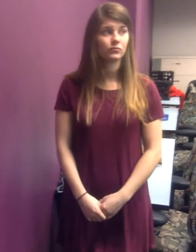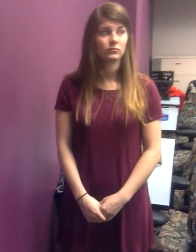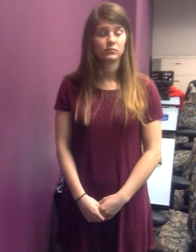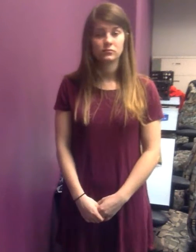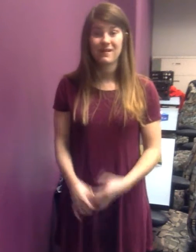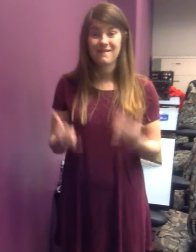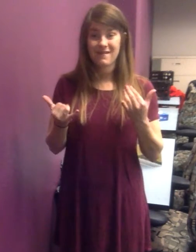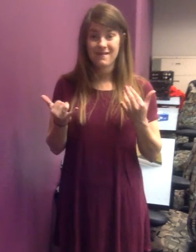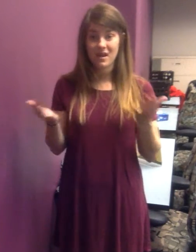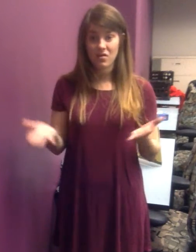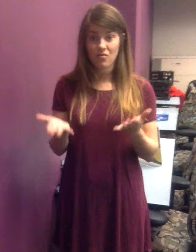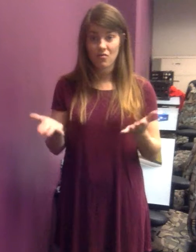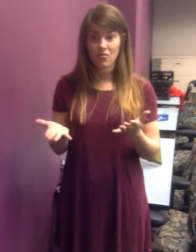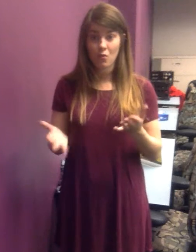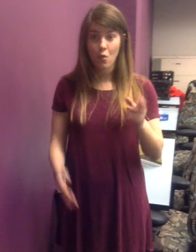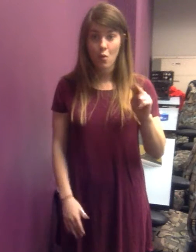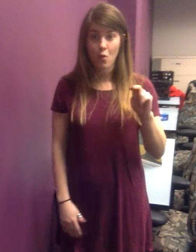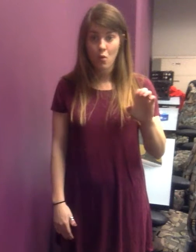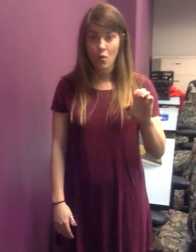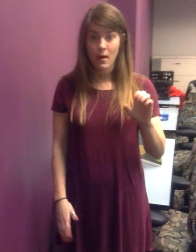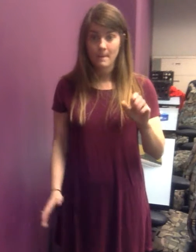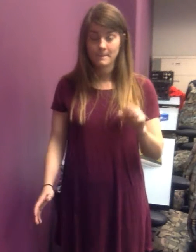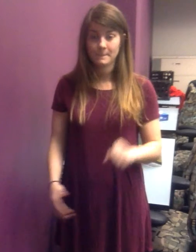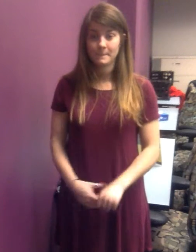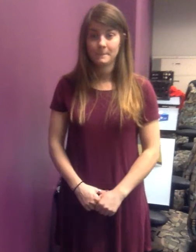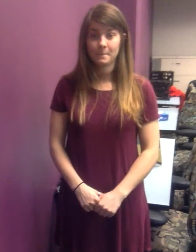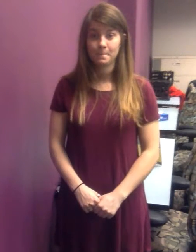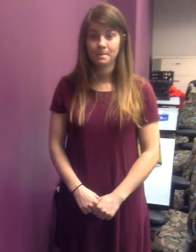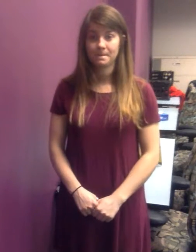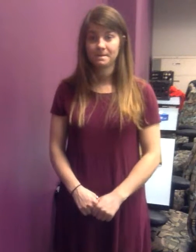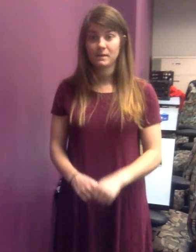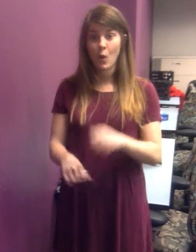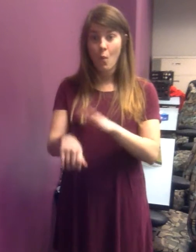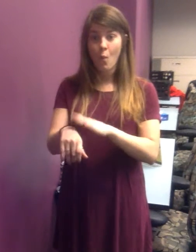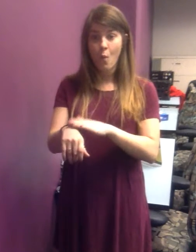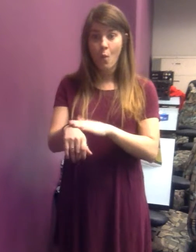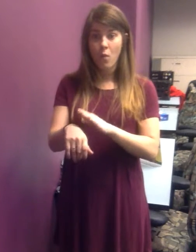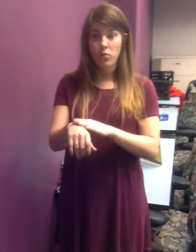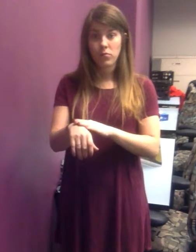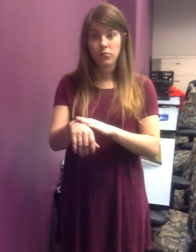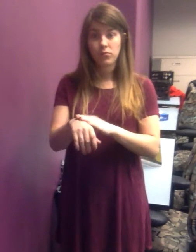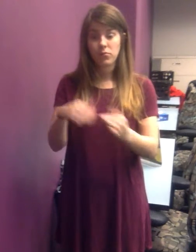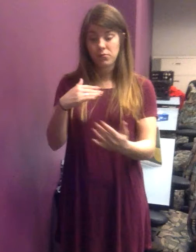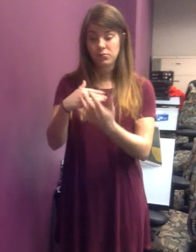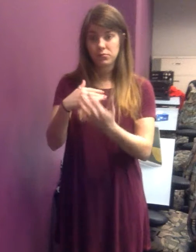cause politicians to try and legislate climate change out of existence. Yes. They're here to try to protect